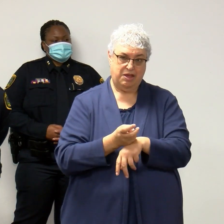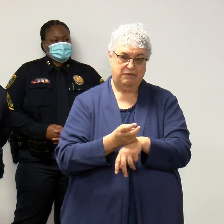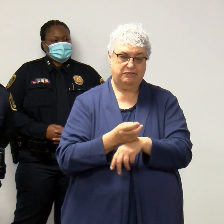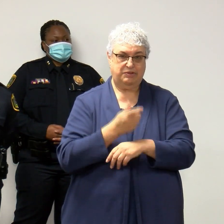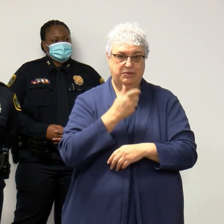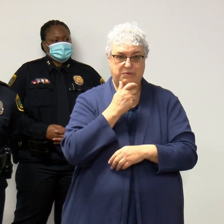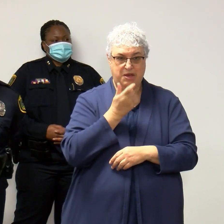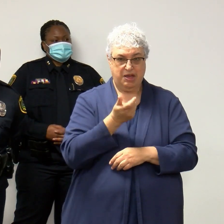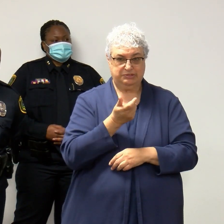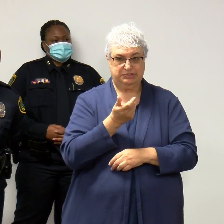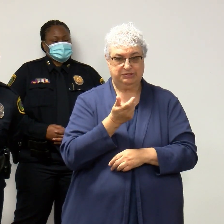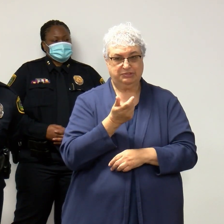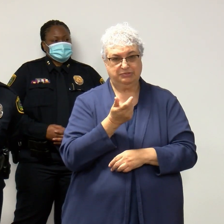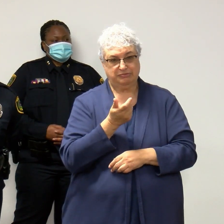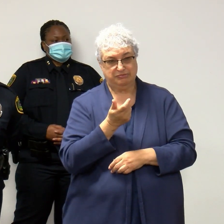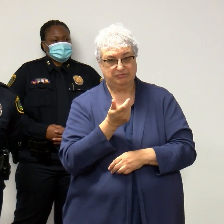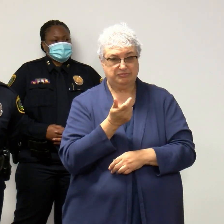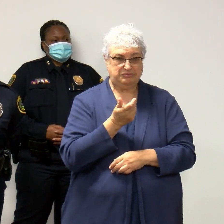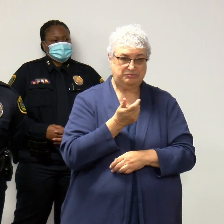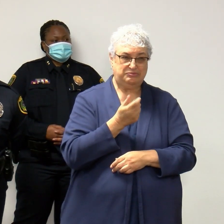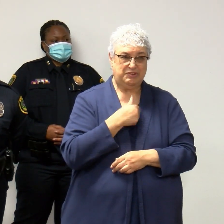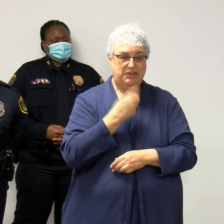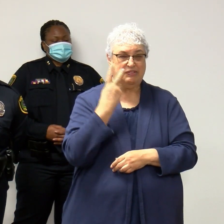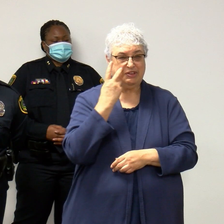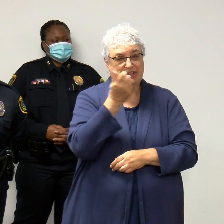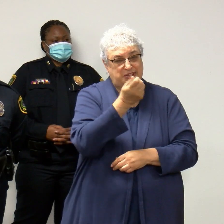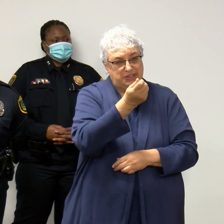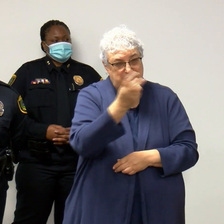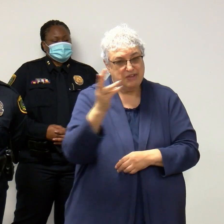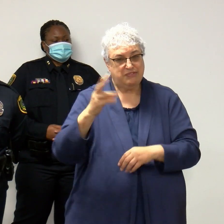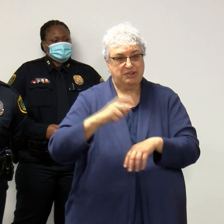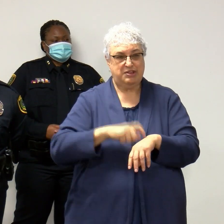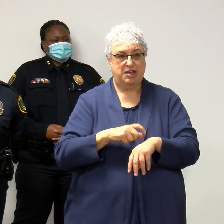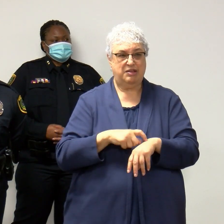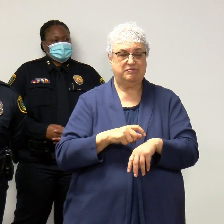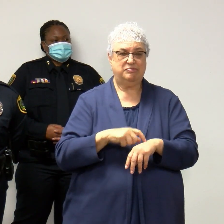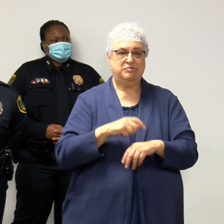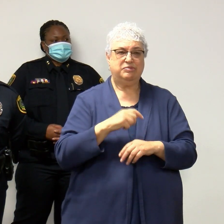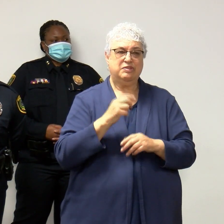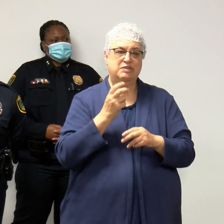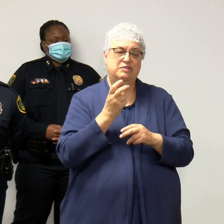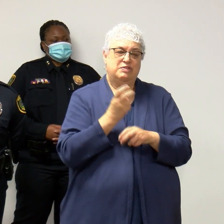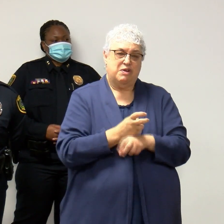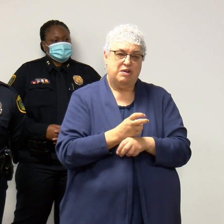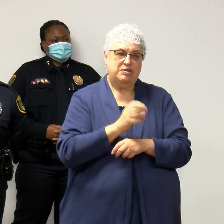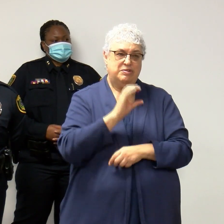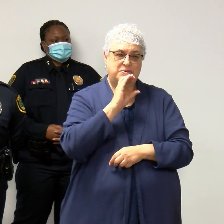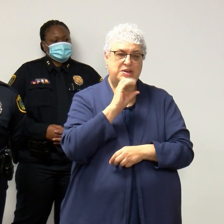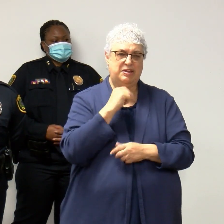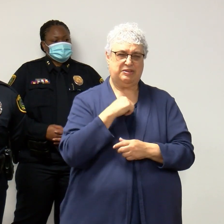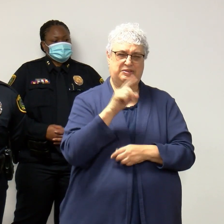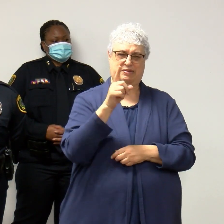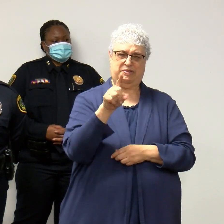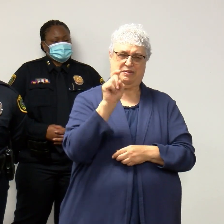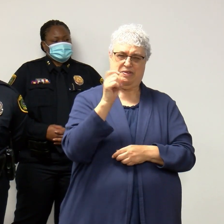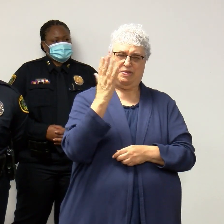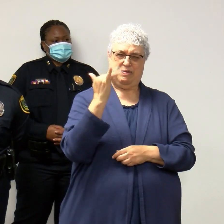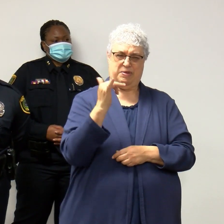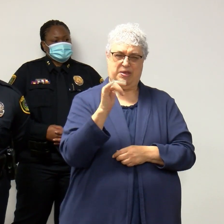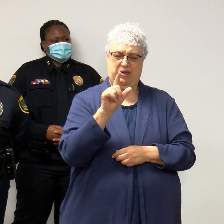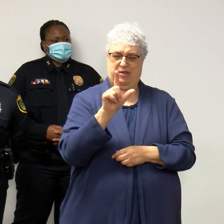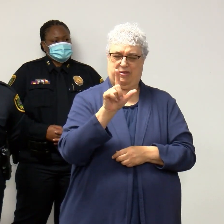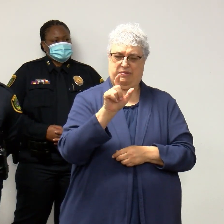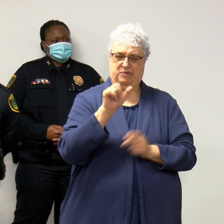watch, and I have seen it several times. It's difficult to watch without questioning why the shooting